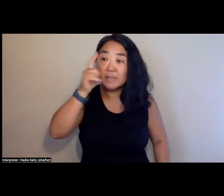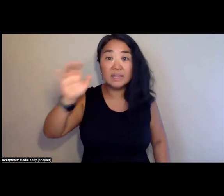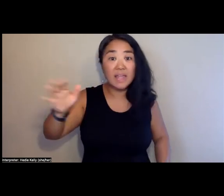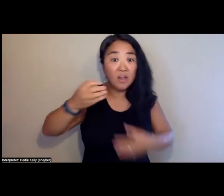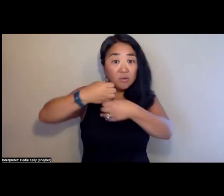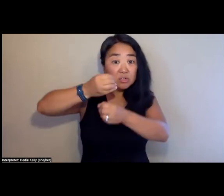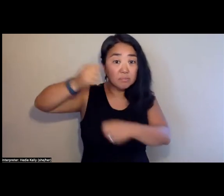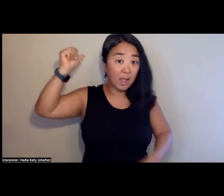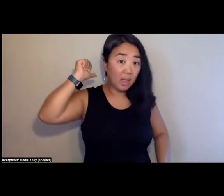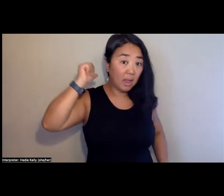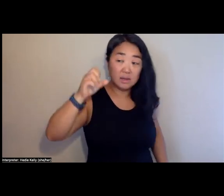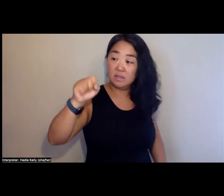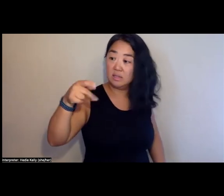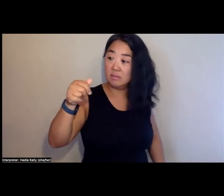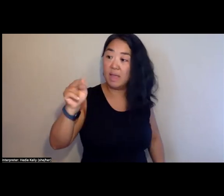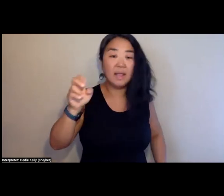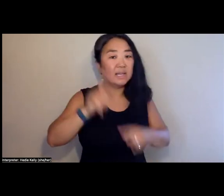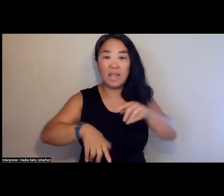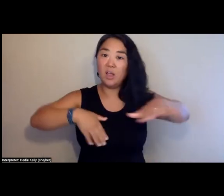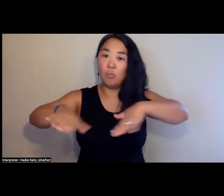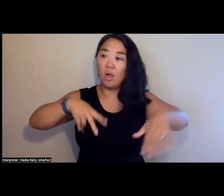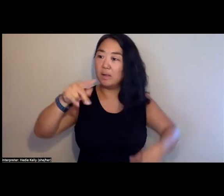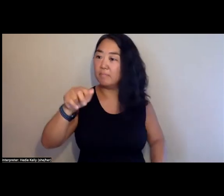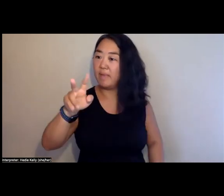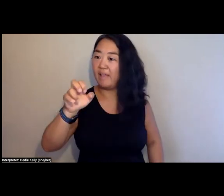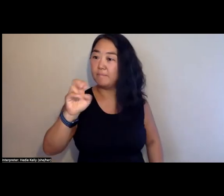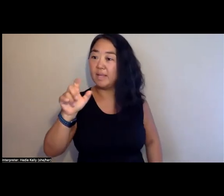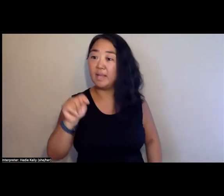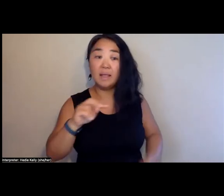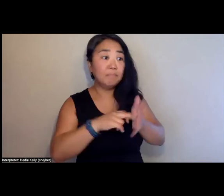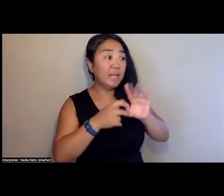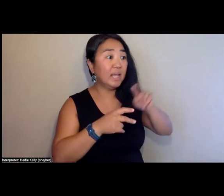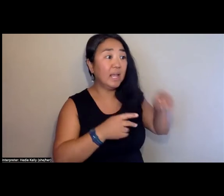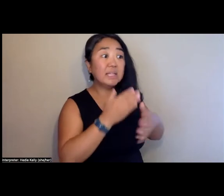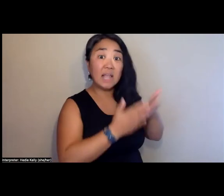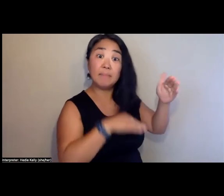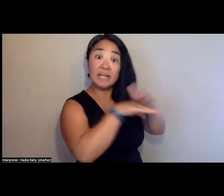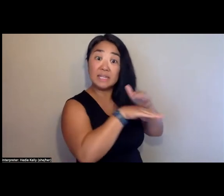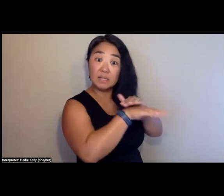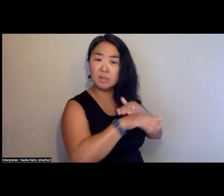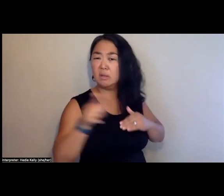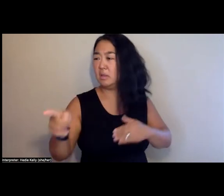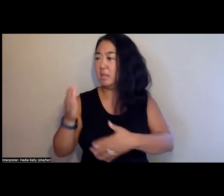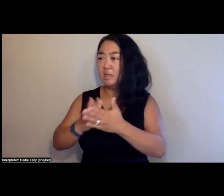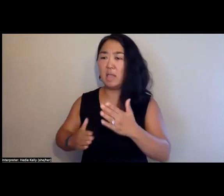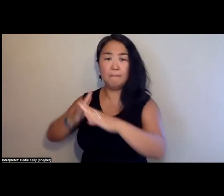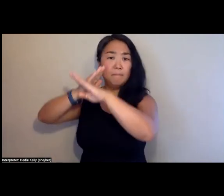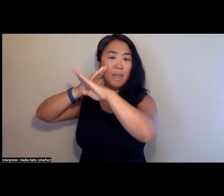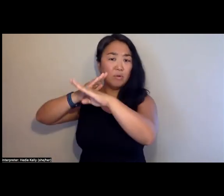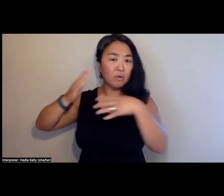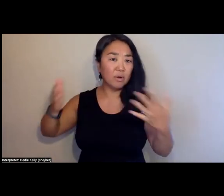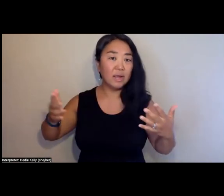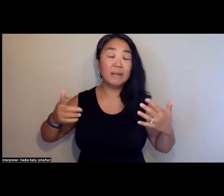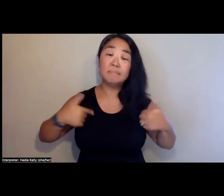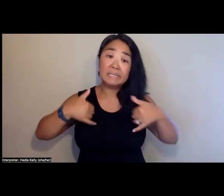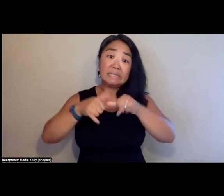where sidewalks make accessibility for someone else, they're a barrier for another person. And so all to say that I'm still learning